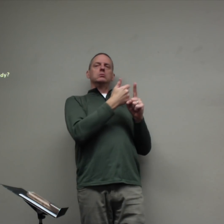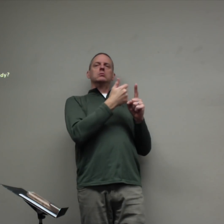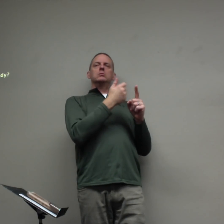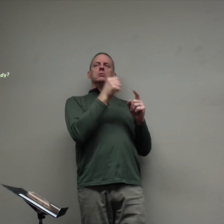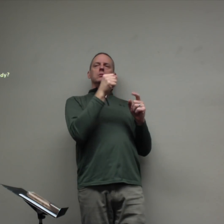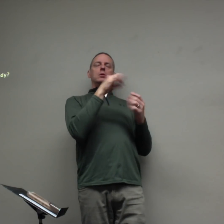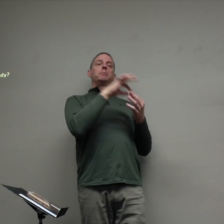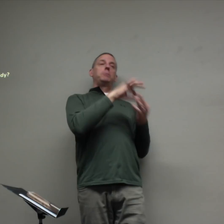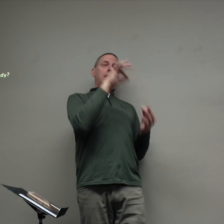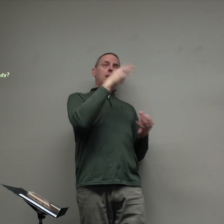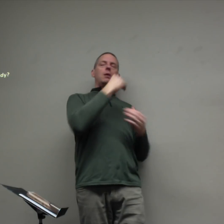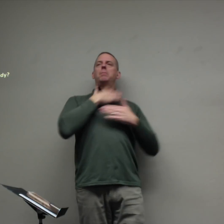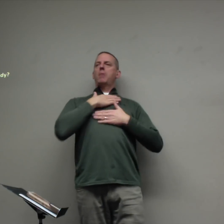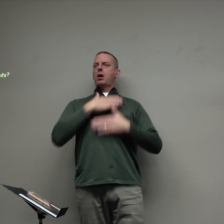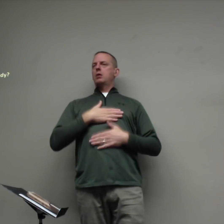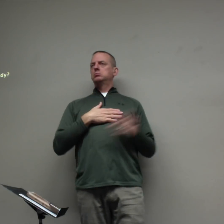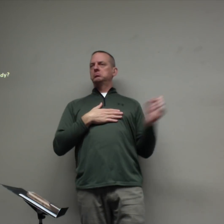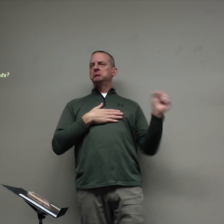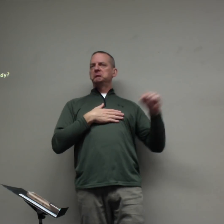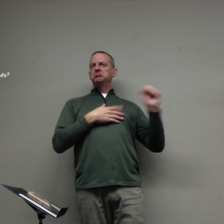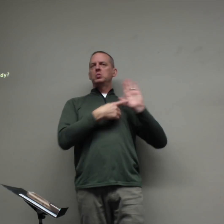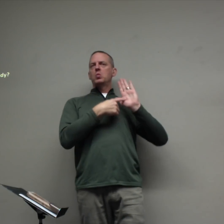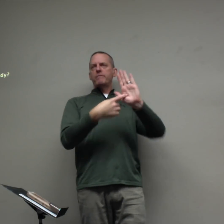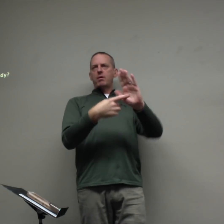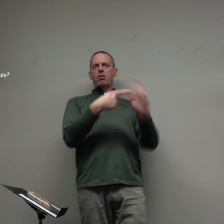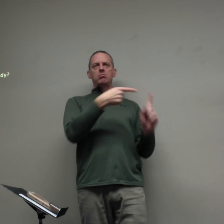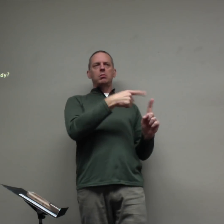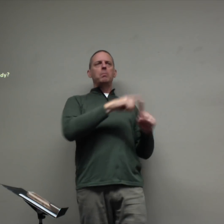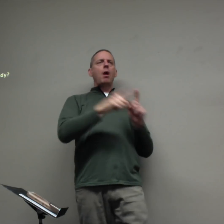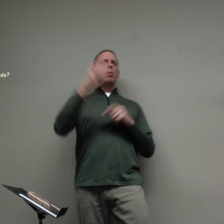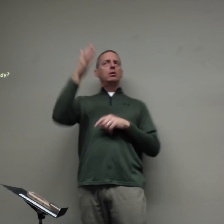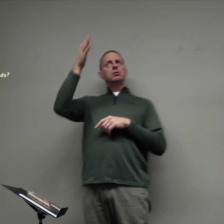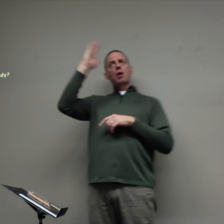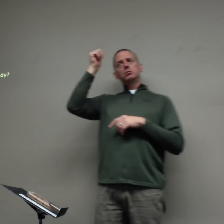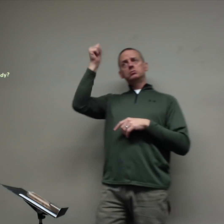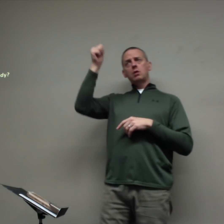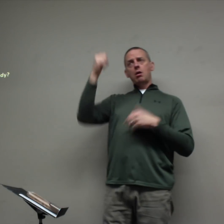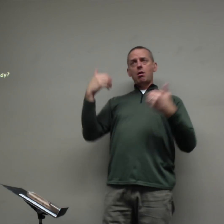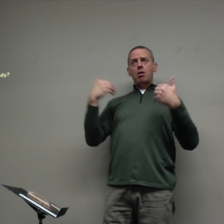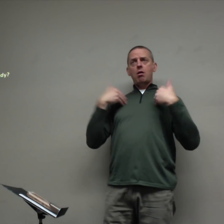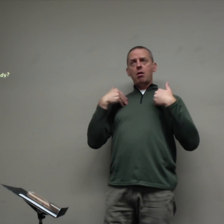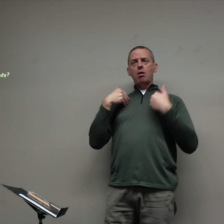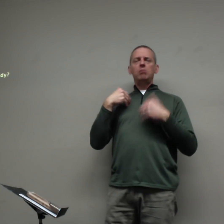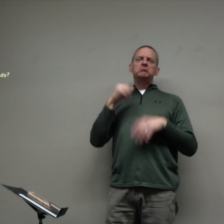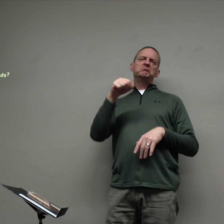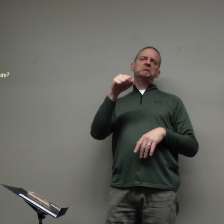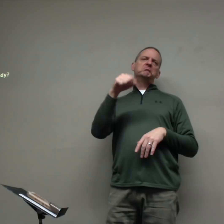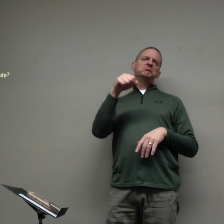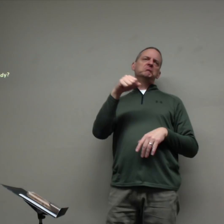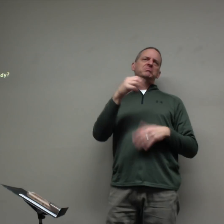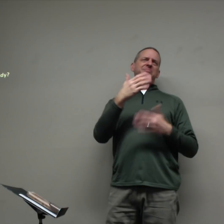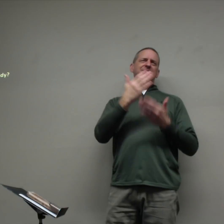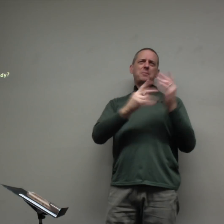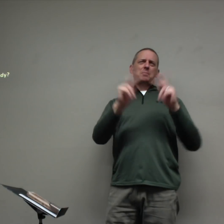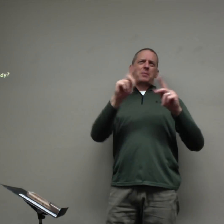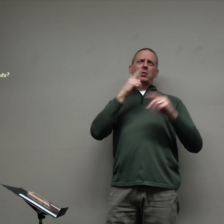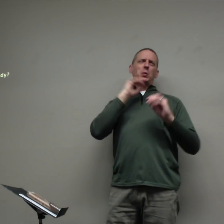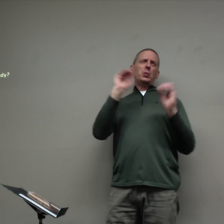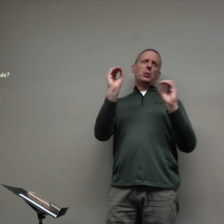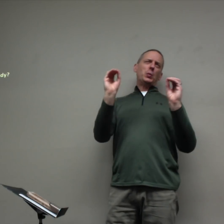Jesus himself, yes. He had a body and spirit, for example. But God, does he have a body and spirit?